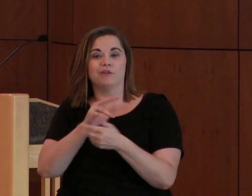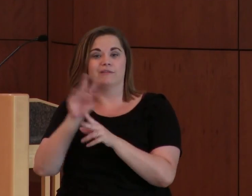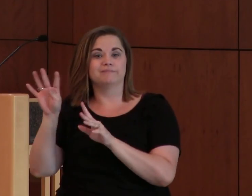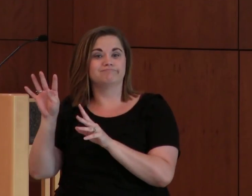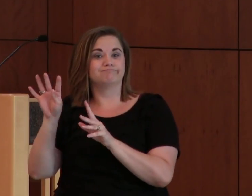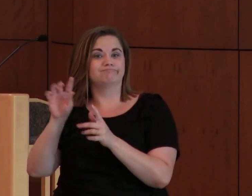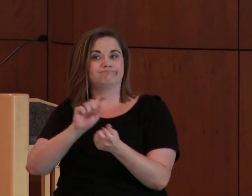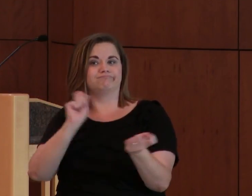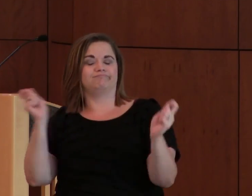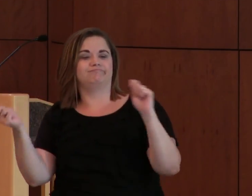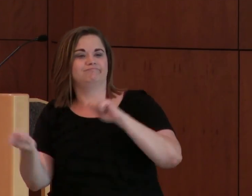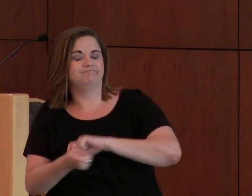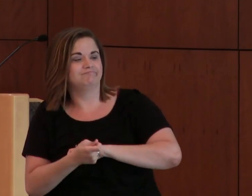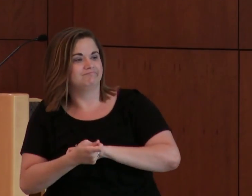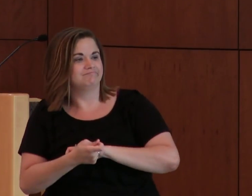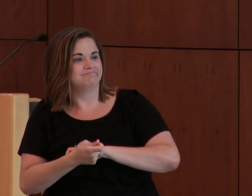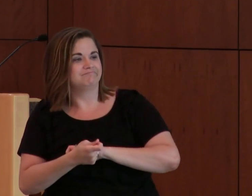around onto them.